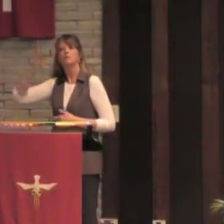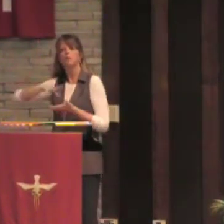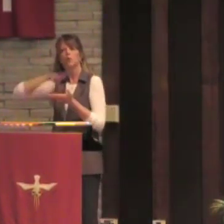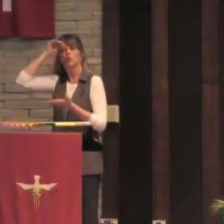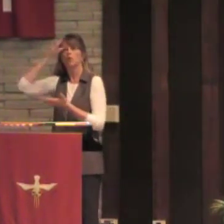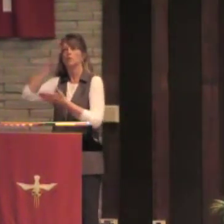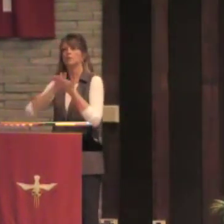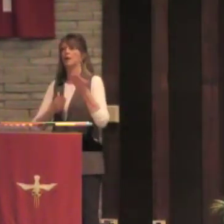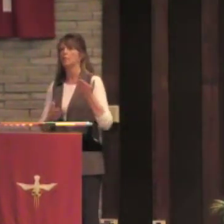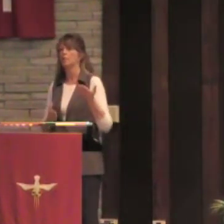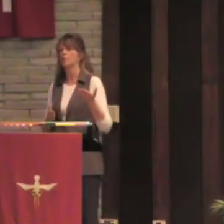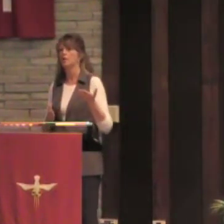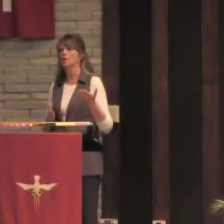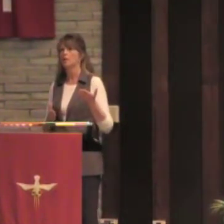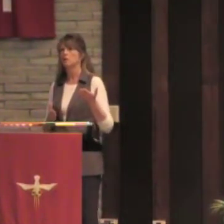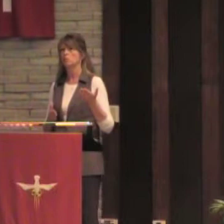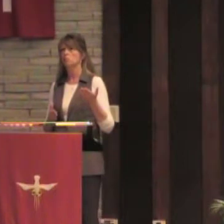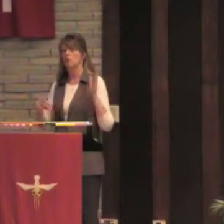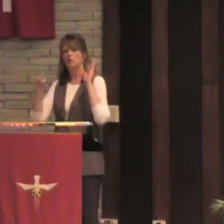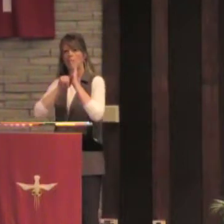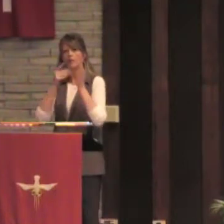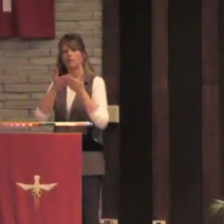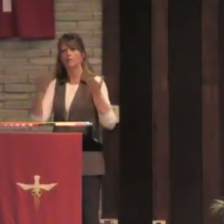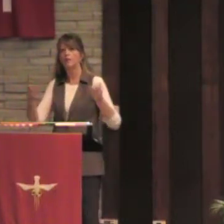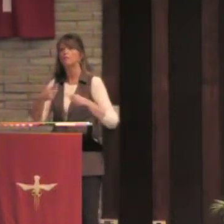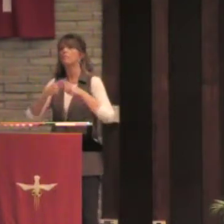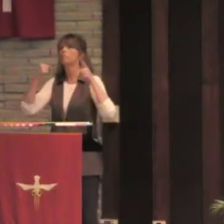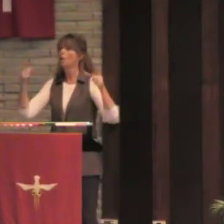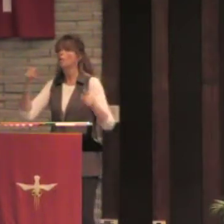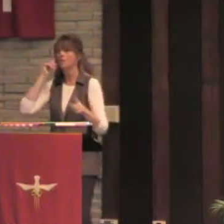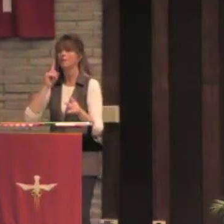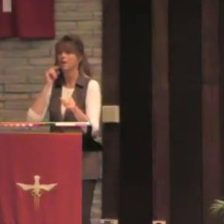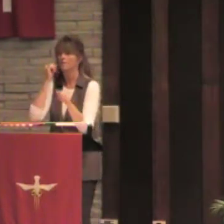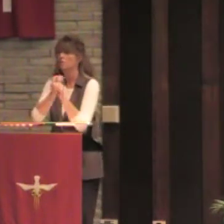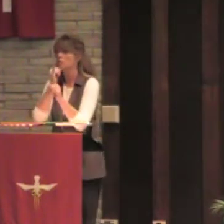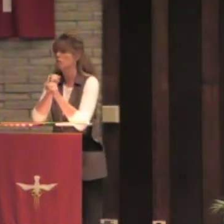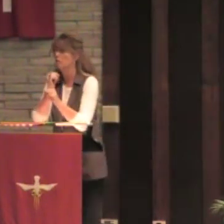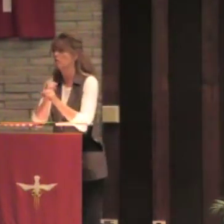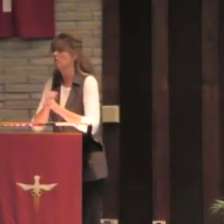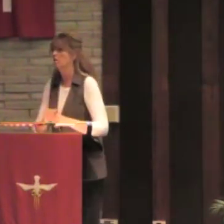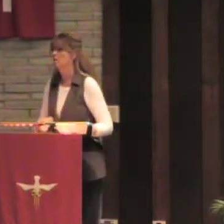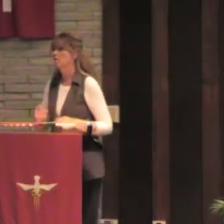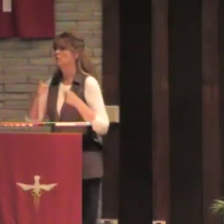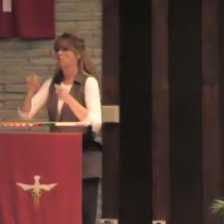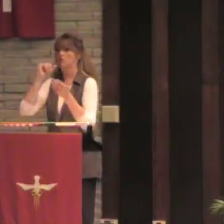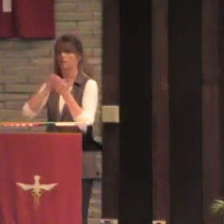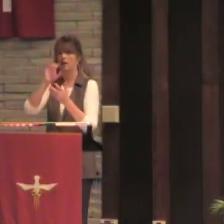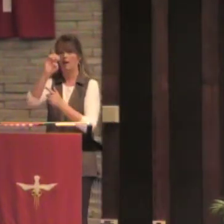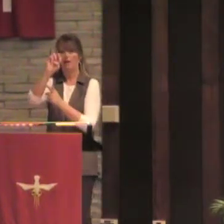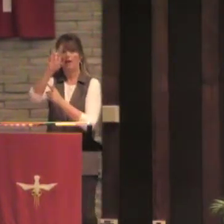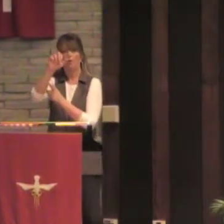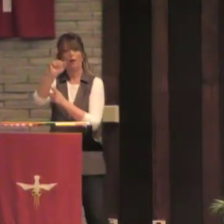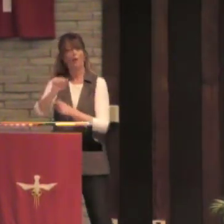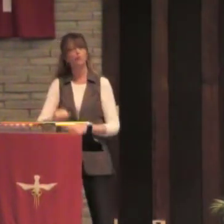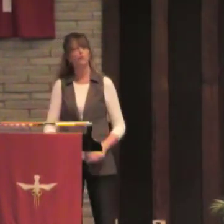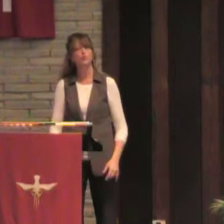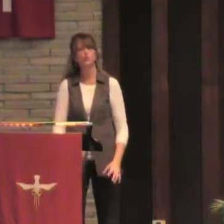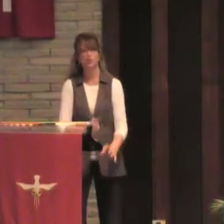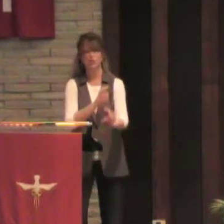my parents did. They learned some negative things from the school for the deaf that they were at